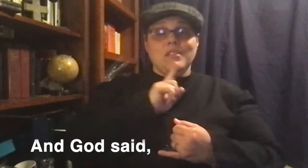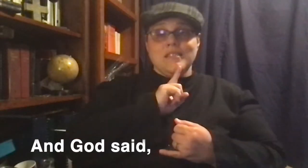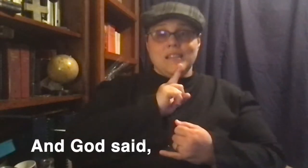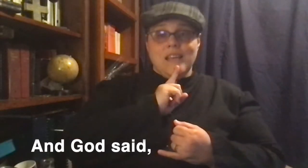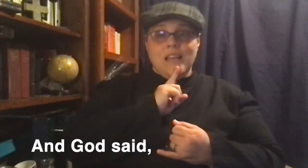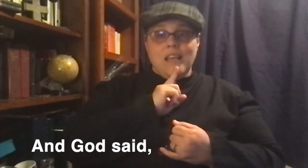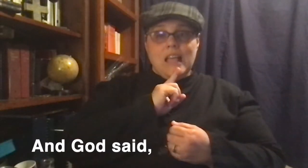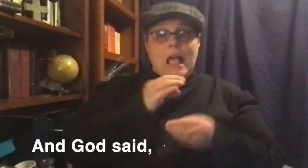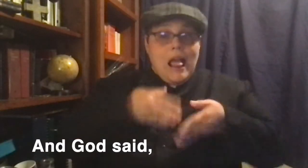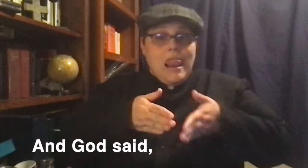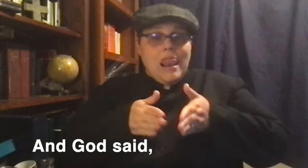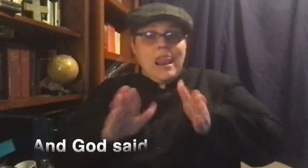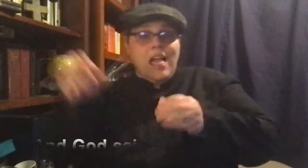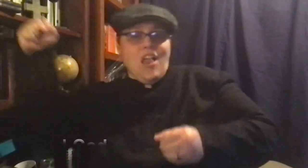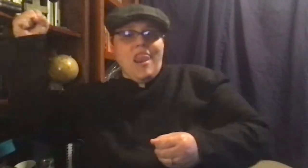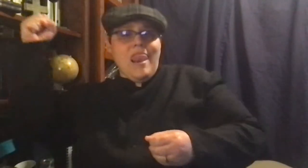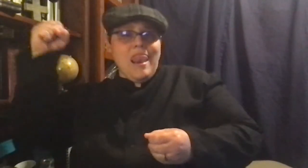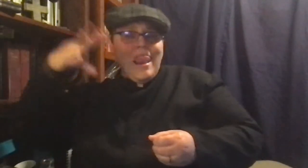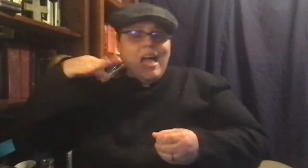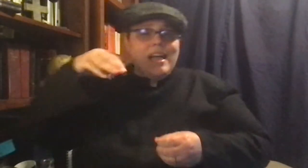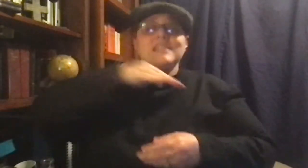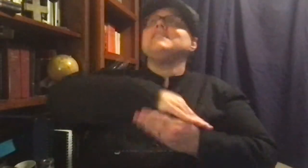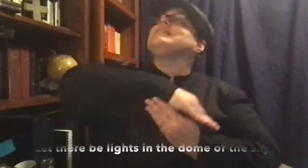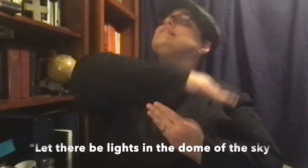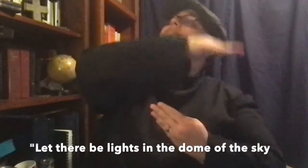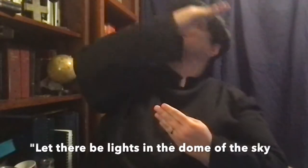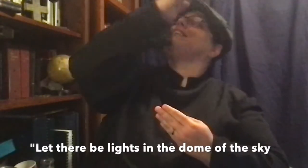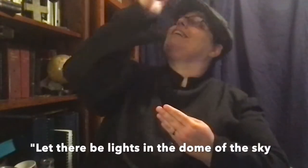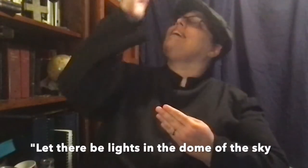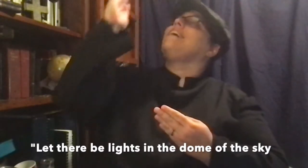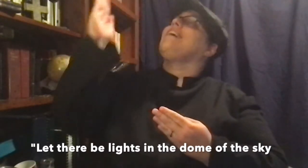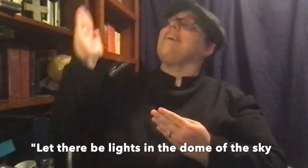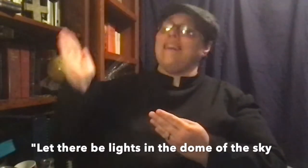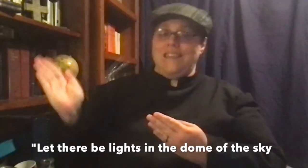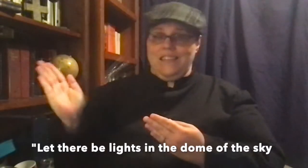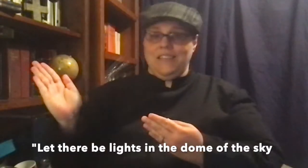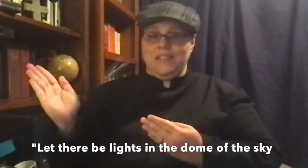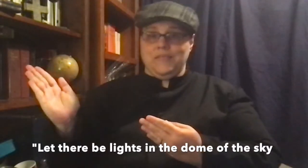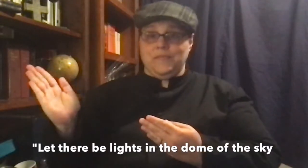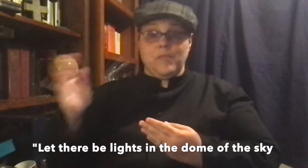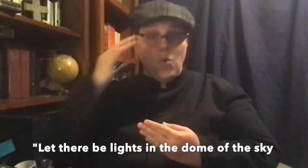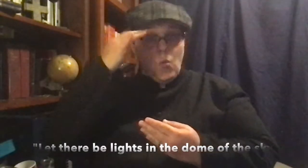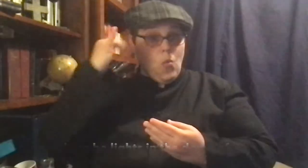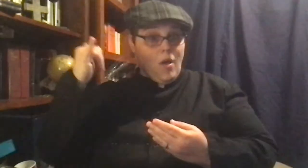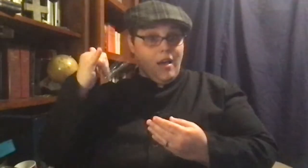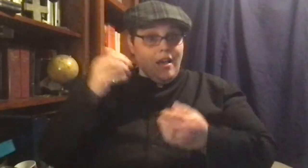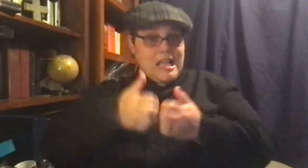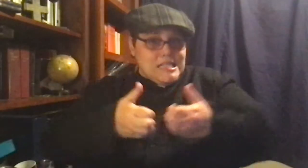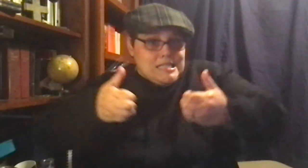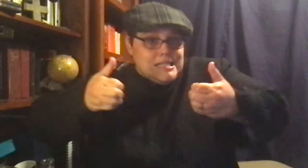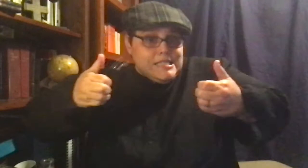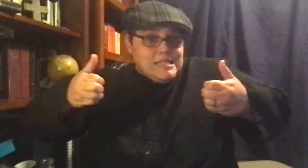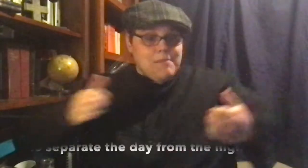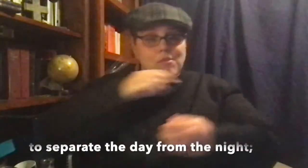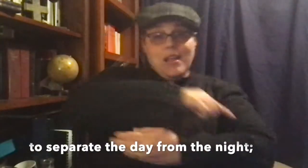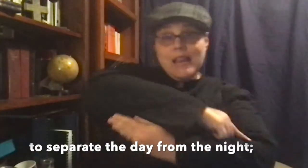said, "Let there be lights in the dome of the sky to separate the day